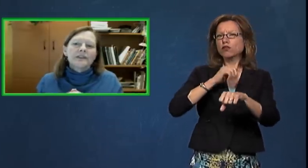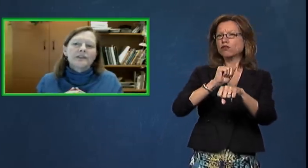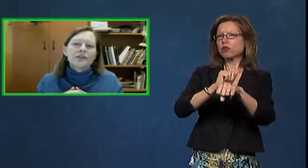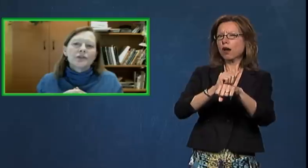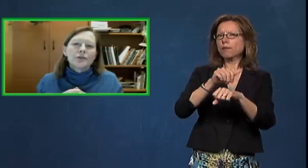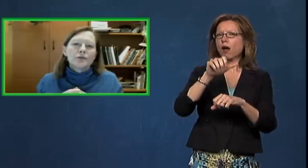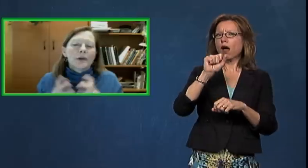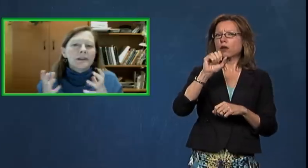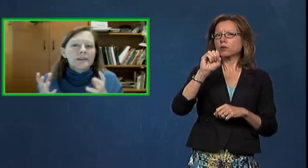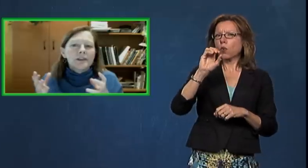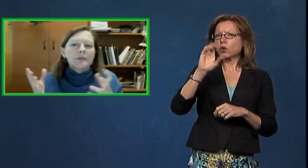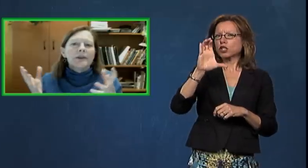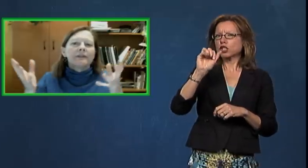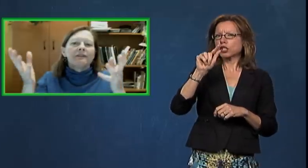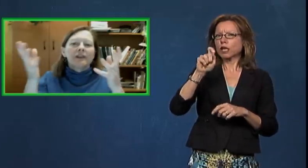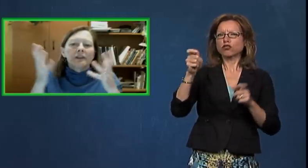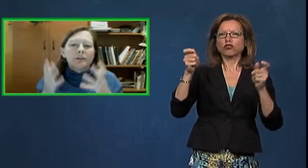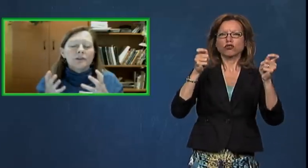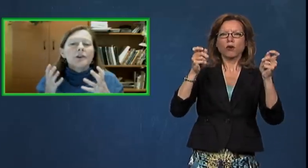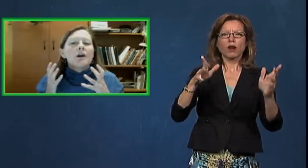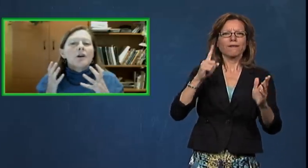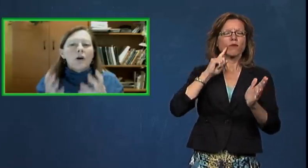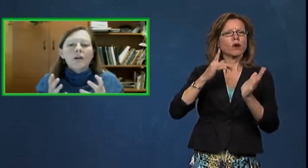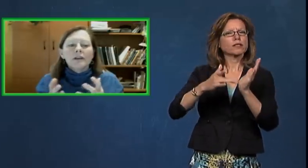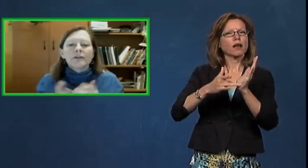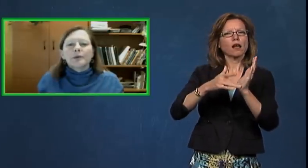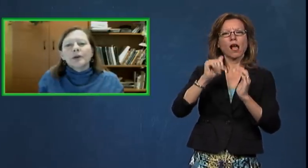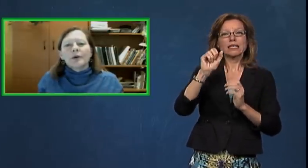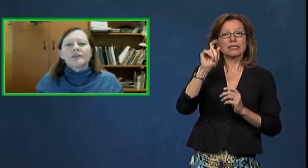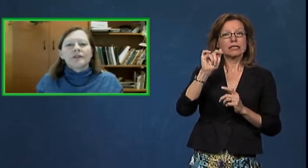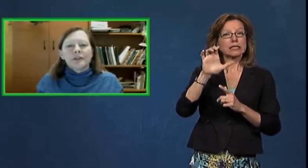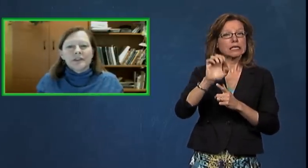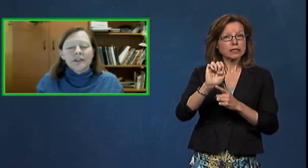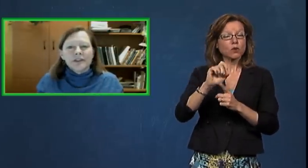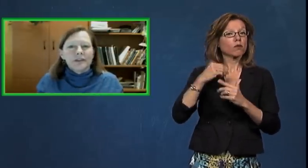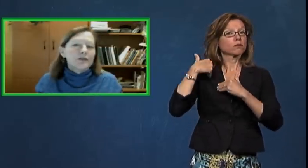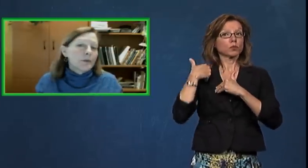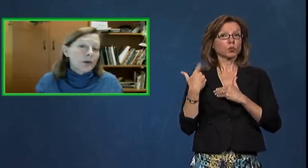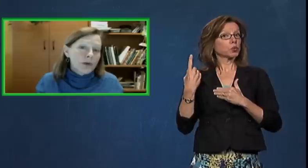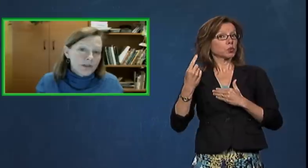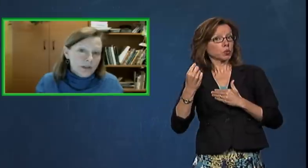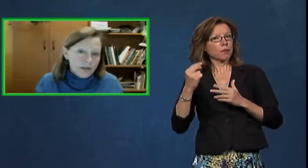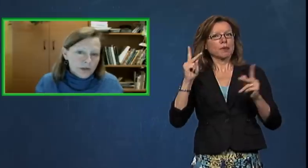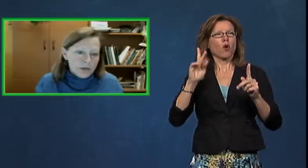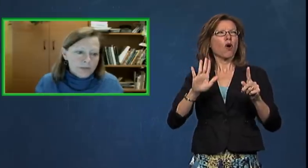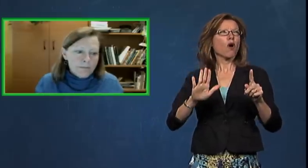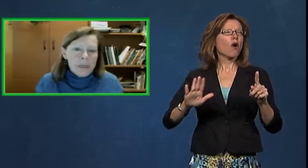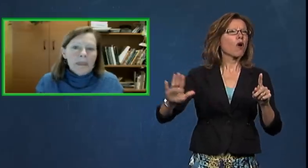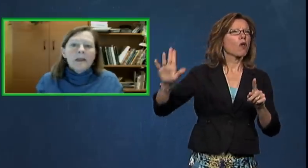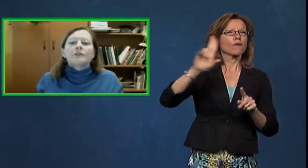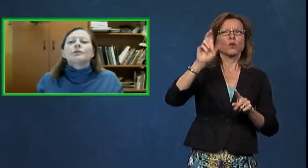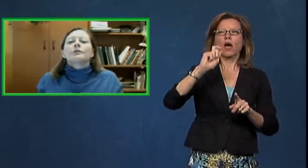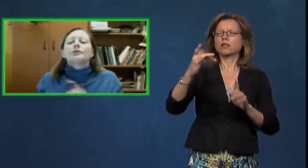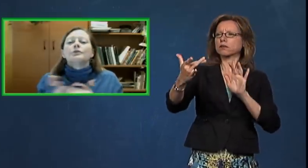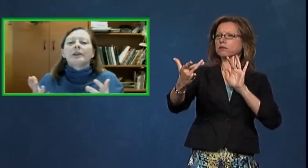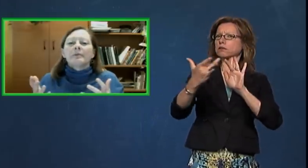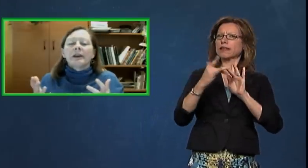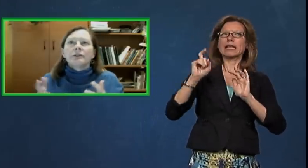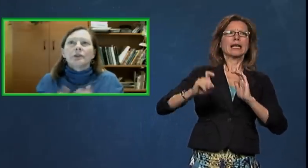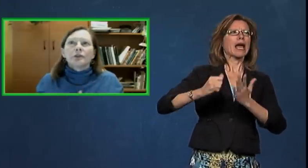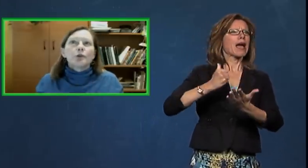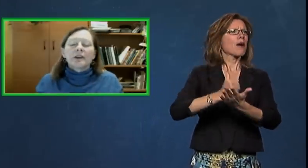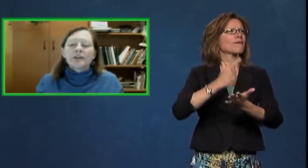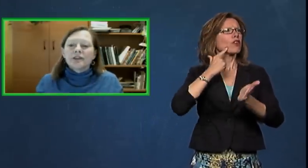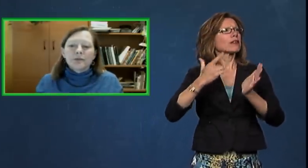Assistance is to run a team that fields all of the requests for assistance from across the country. So as you might